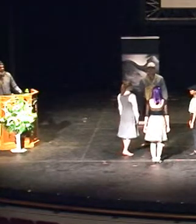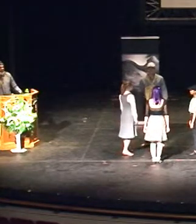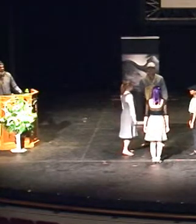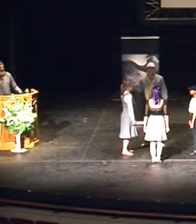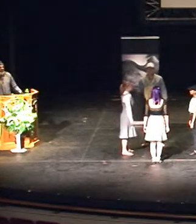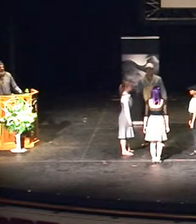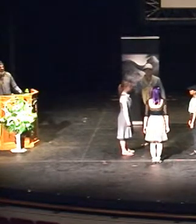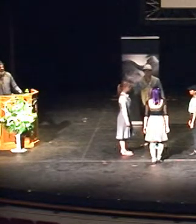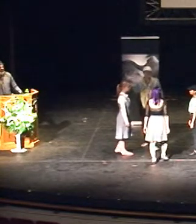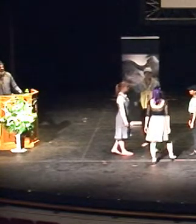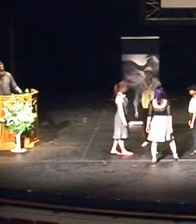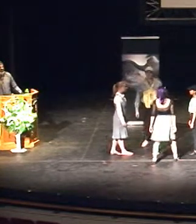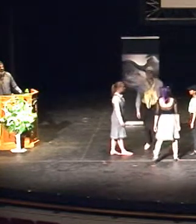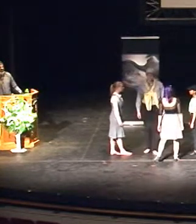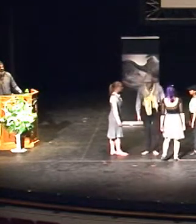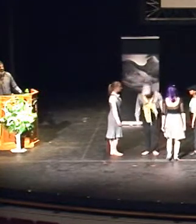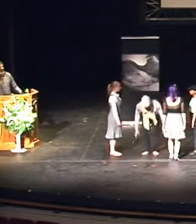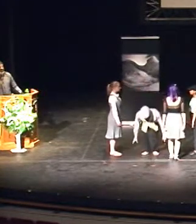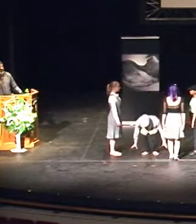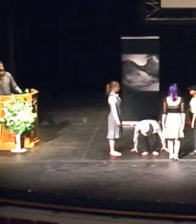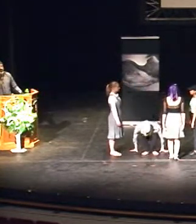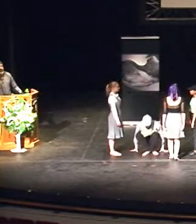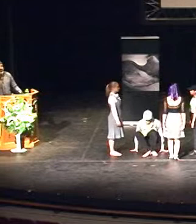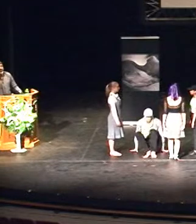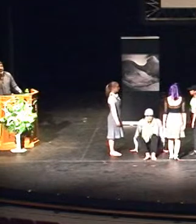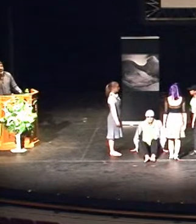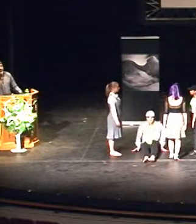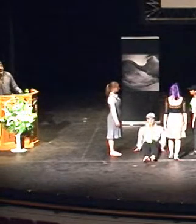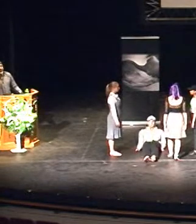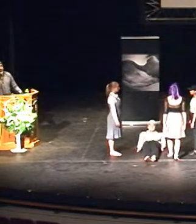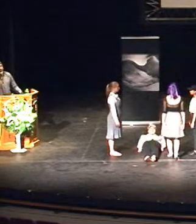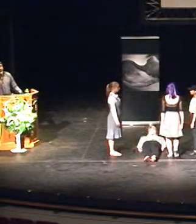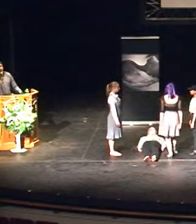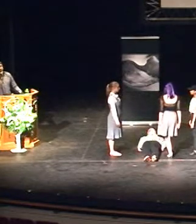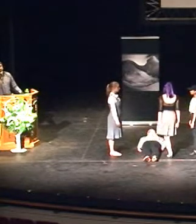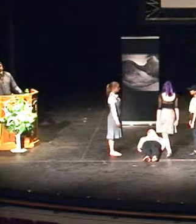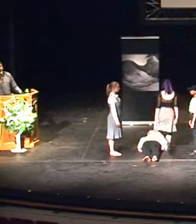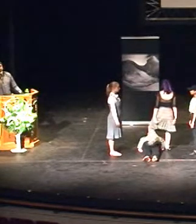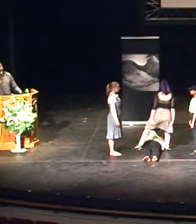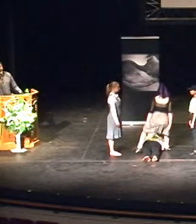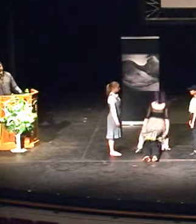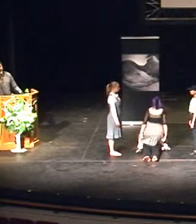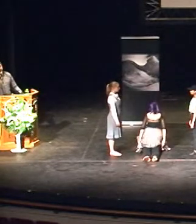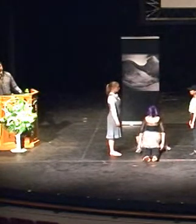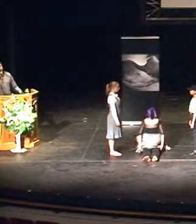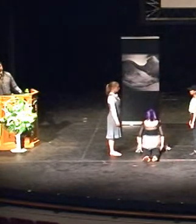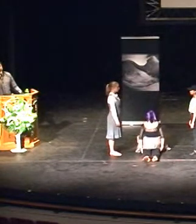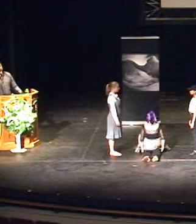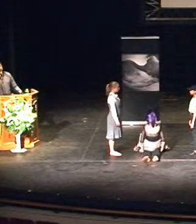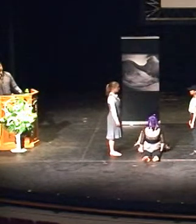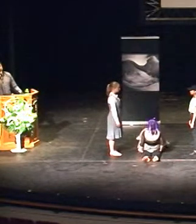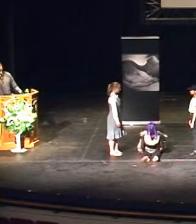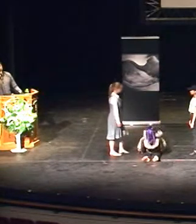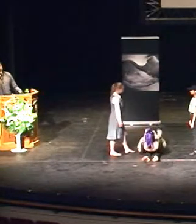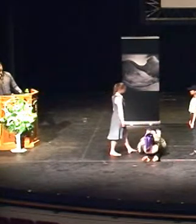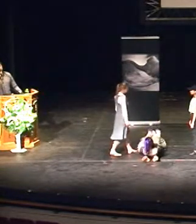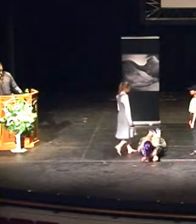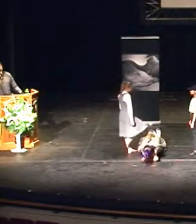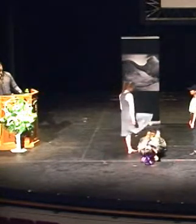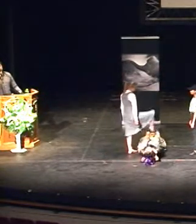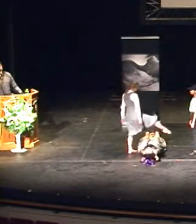and to be sure that nothing would be wrong on the plane, we had to check out everything